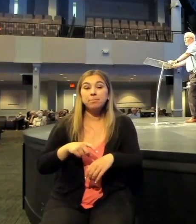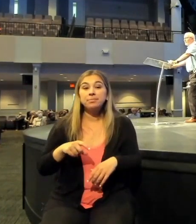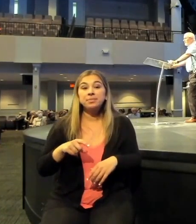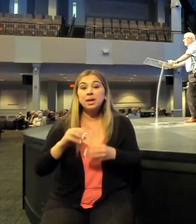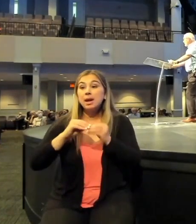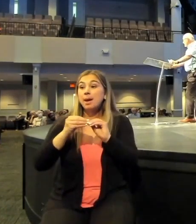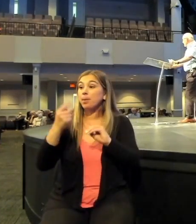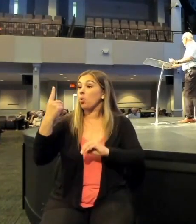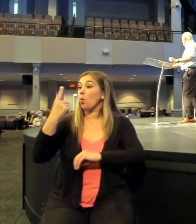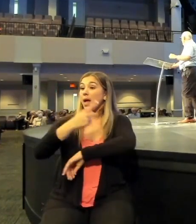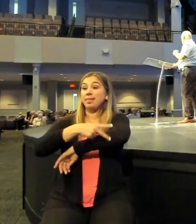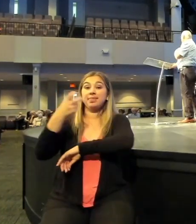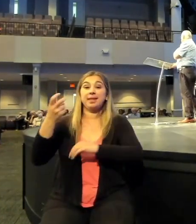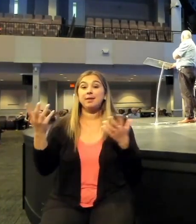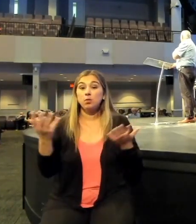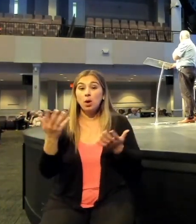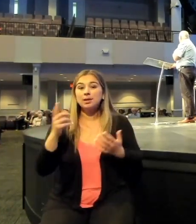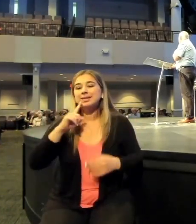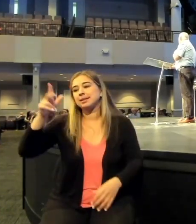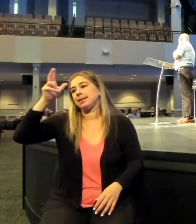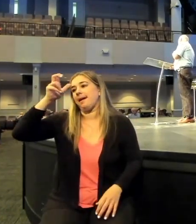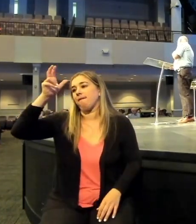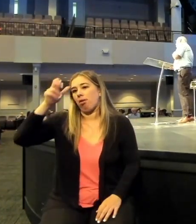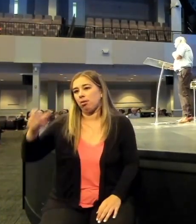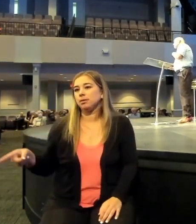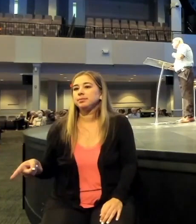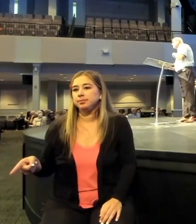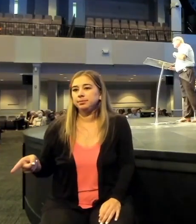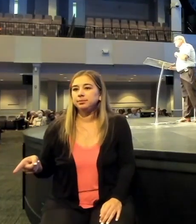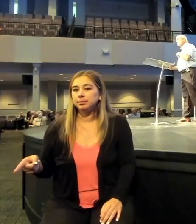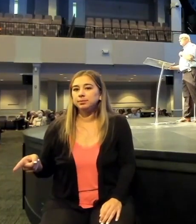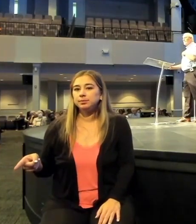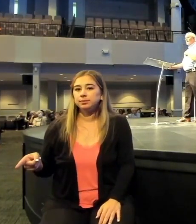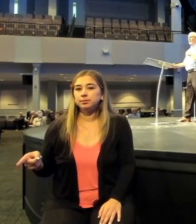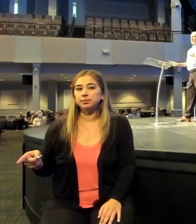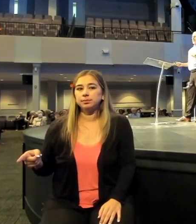And the number one thief that will steal your time from you is the devil.